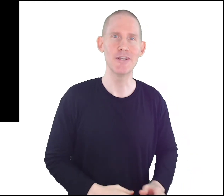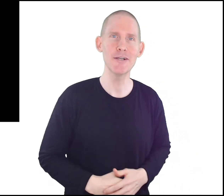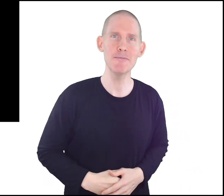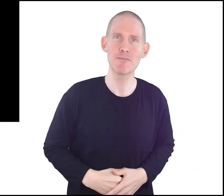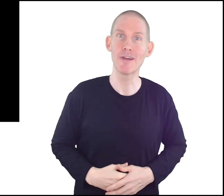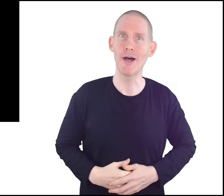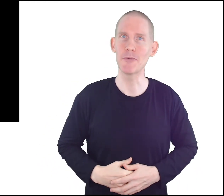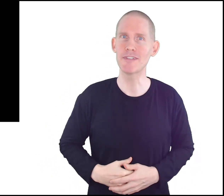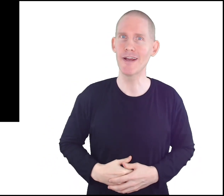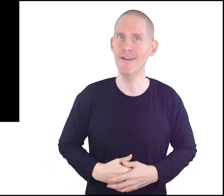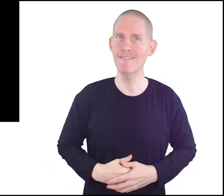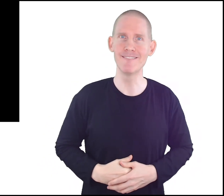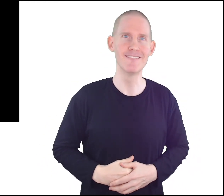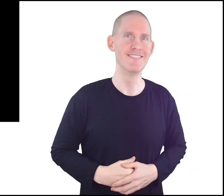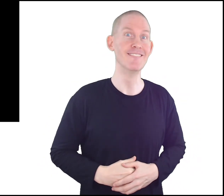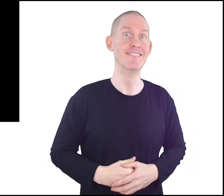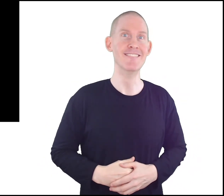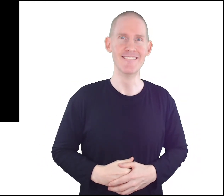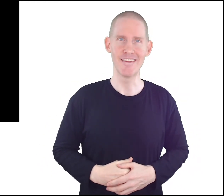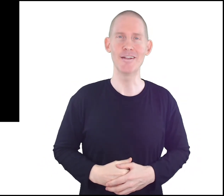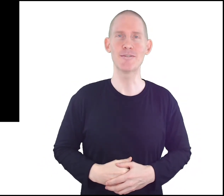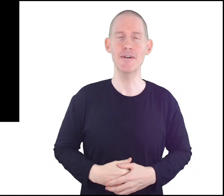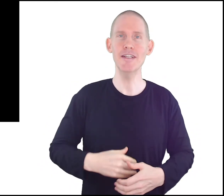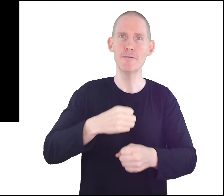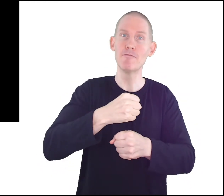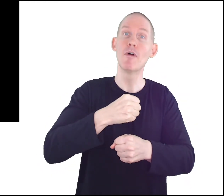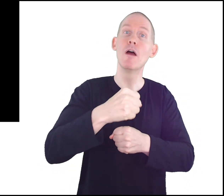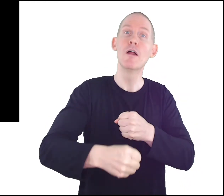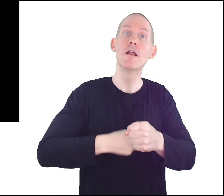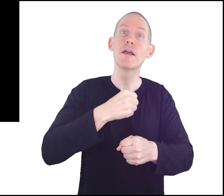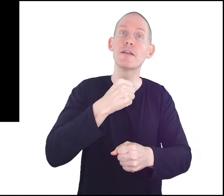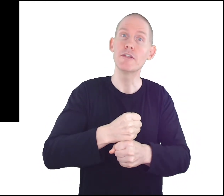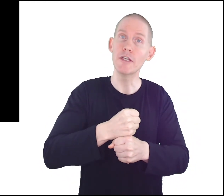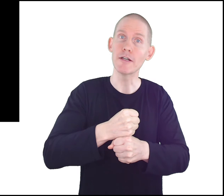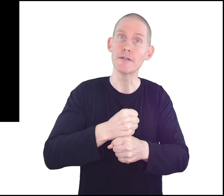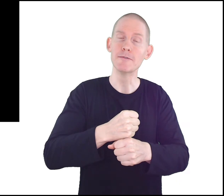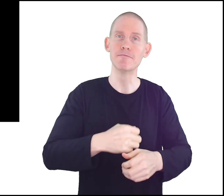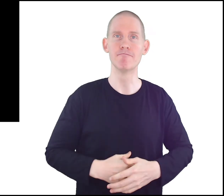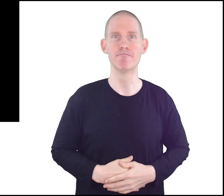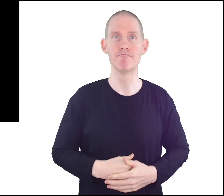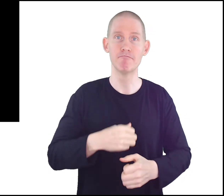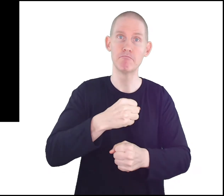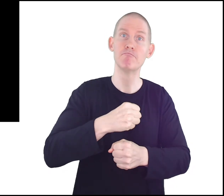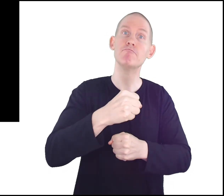Year, how do we sign it? That's right. Year.